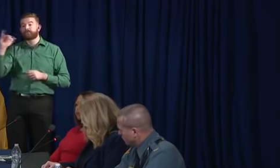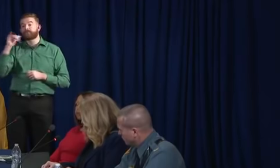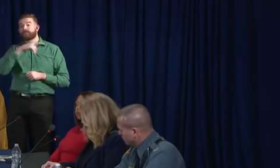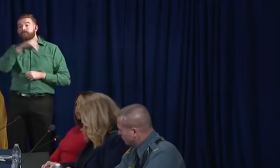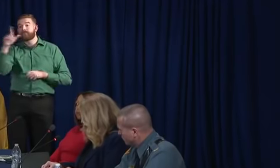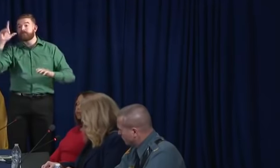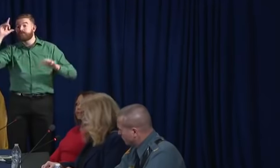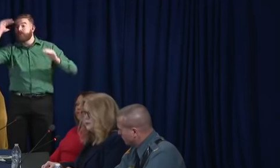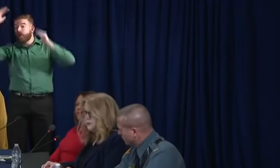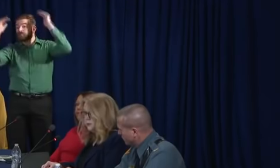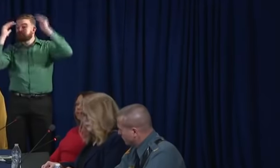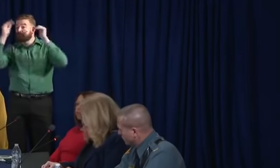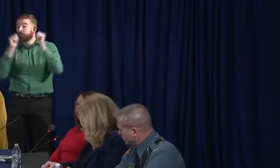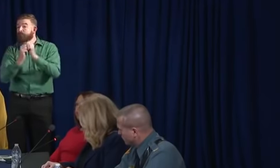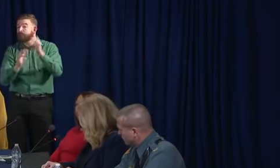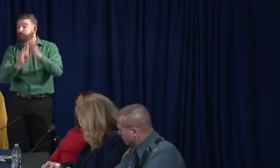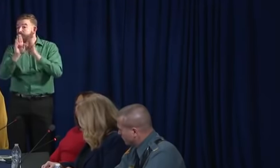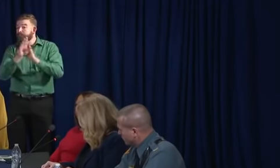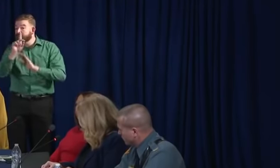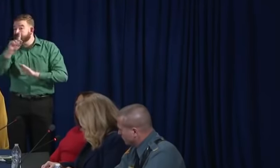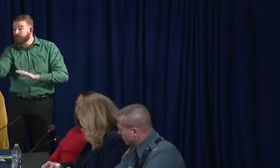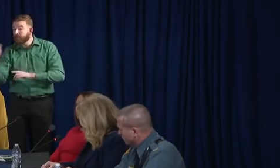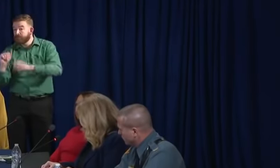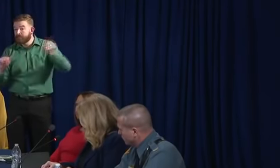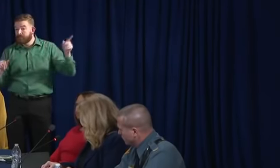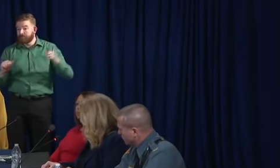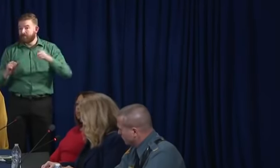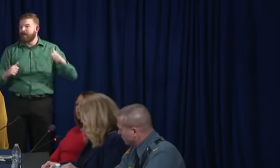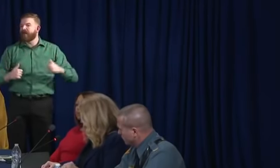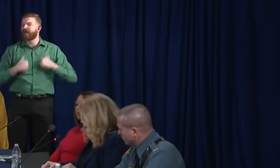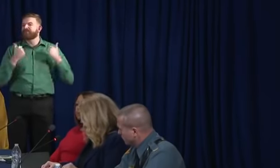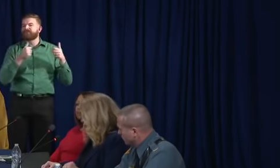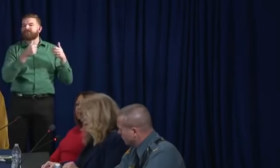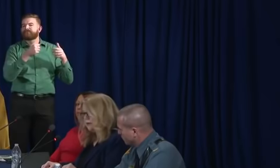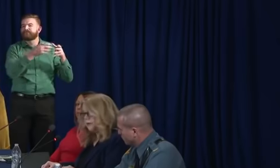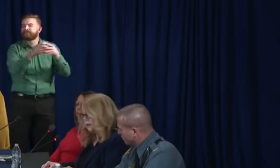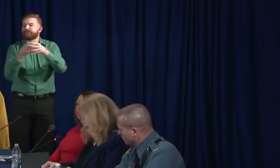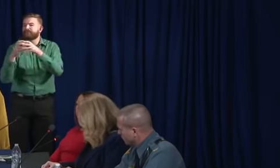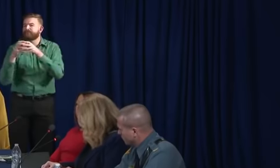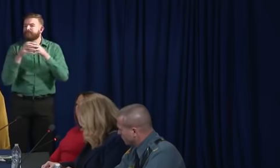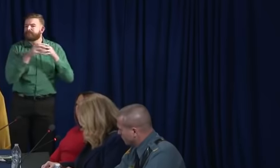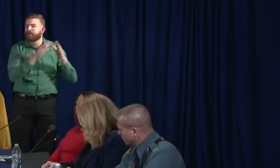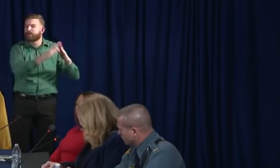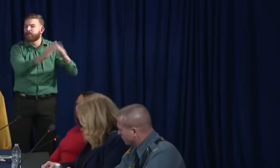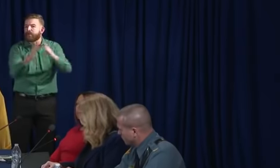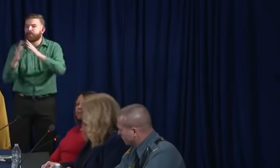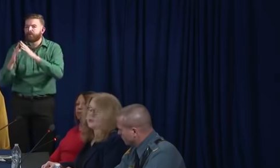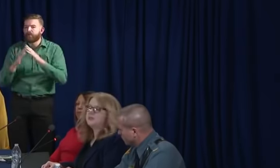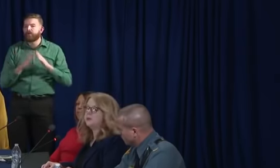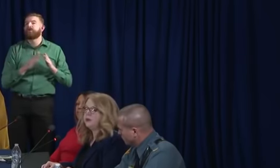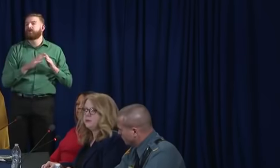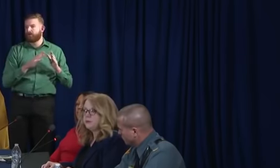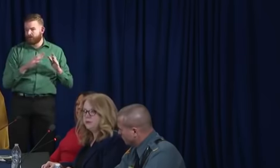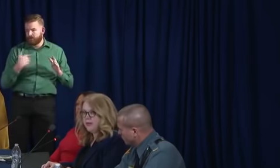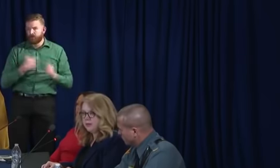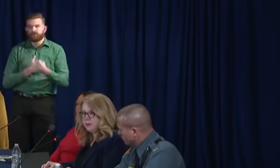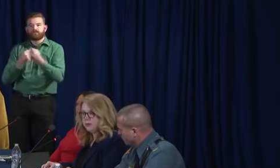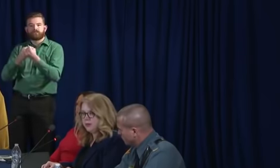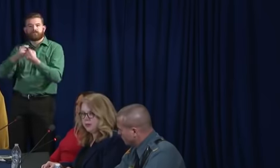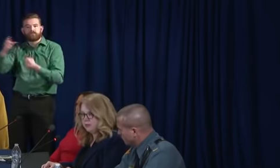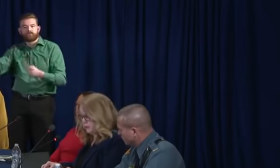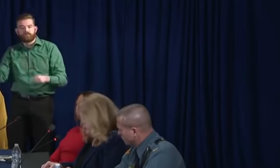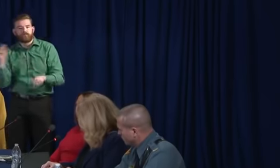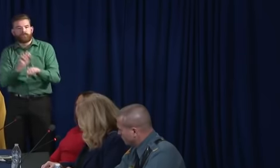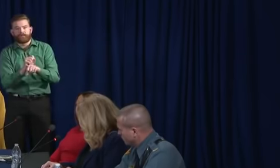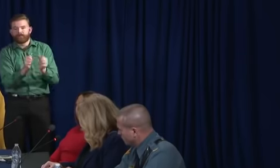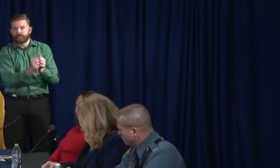in the community with support from direct support professionals and those with developmental disabilities who live at home with support from their family or